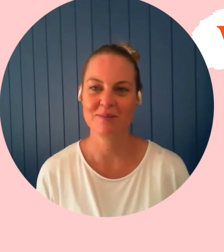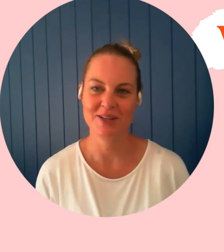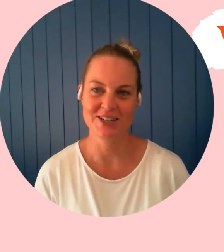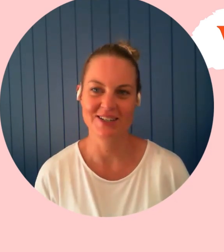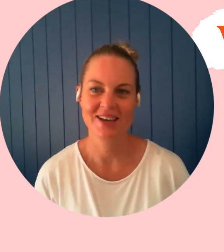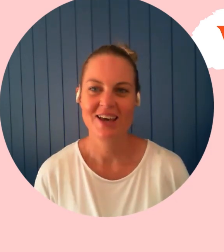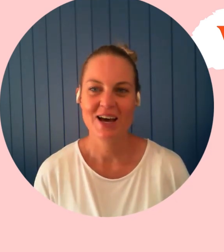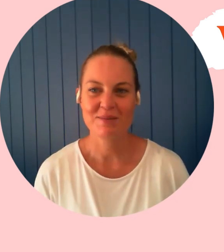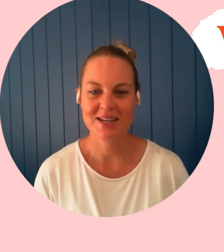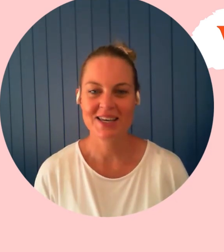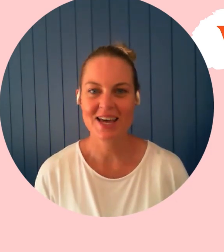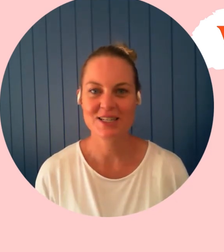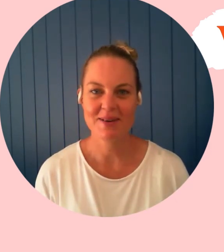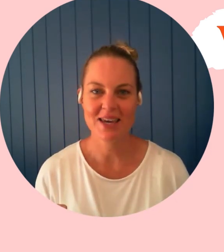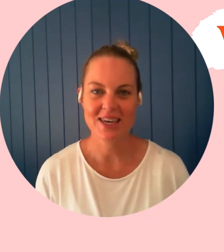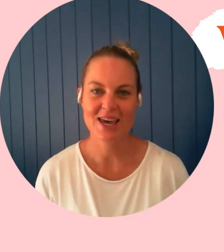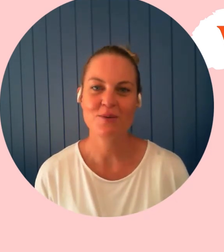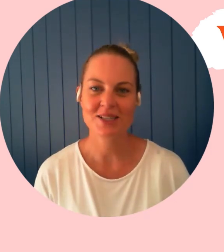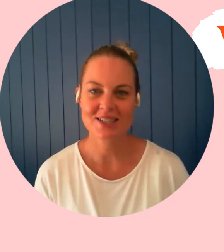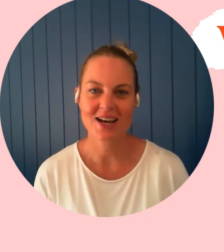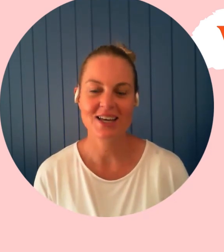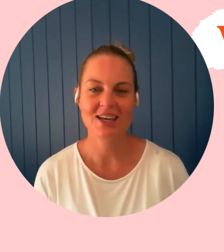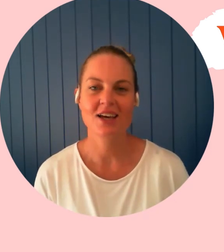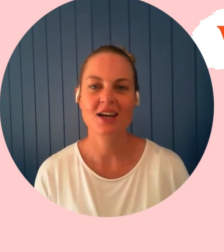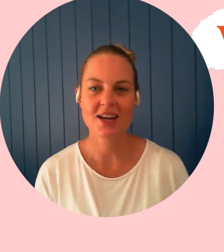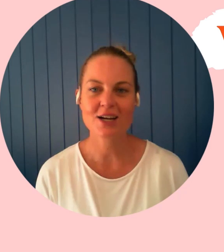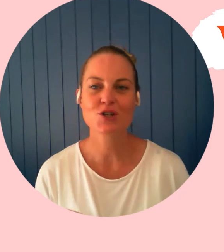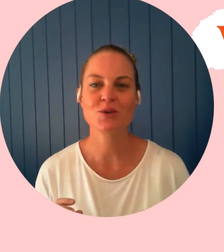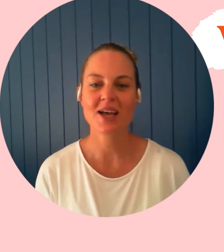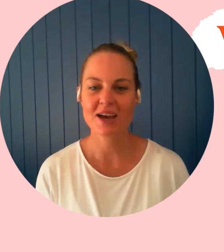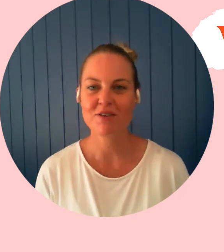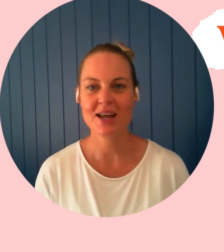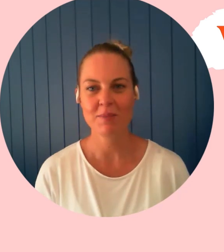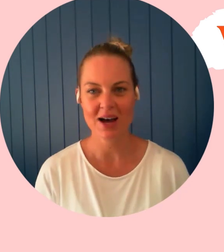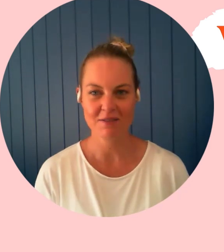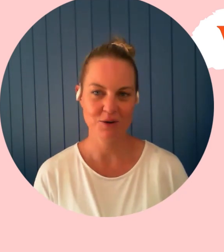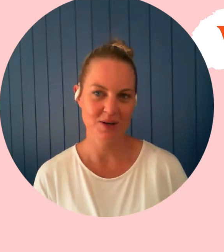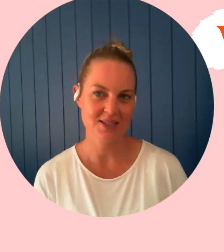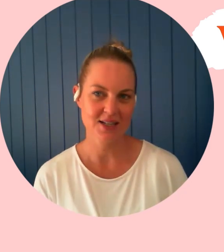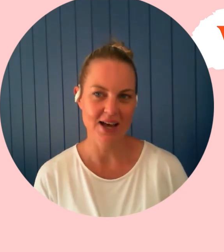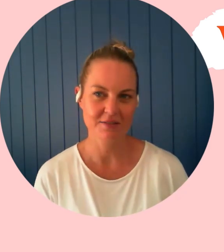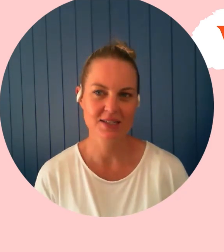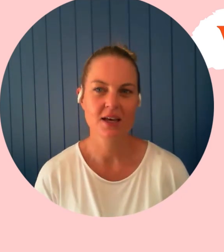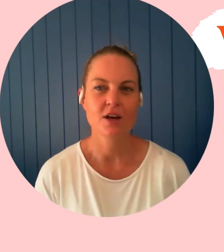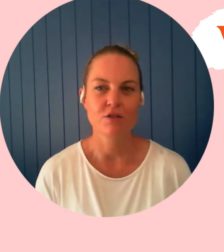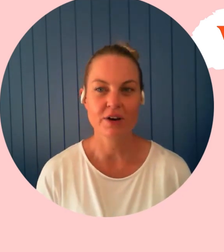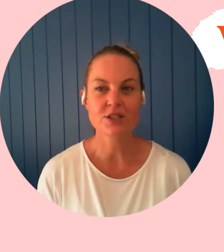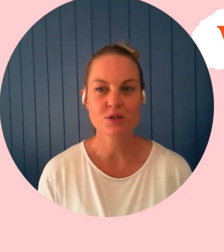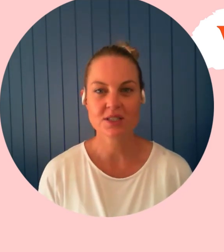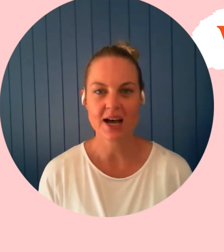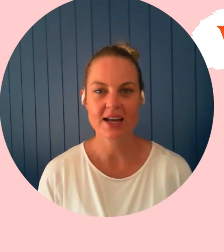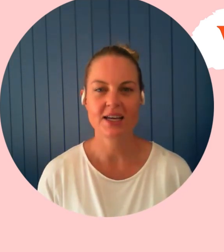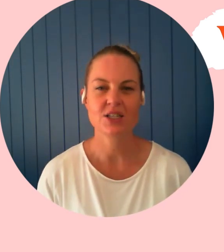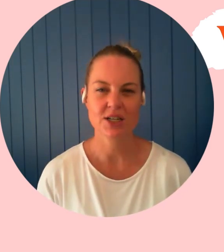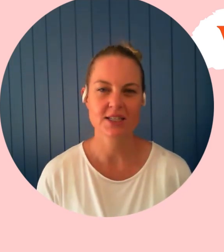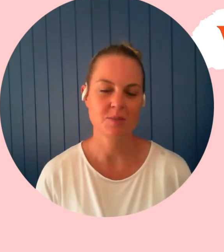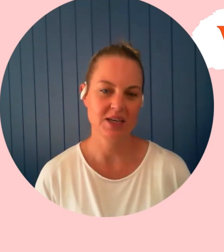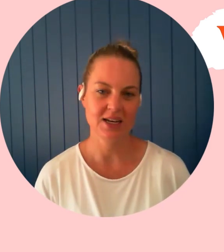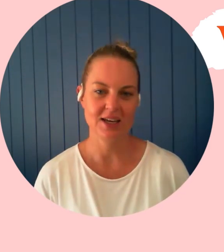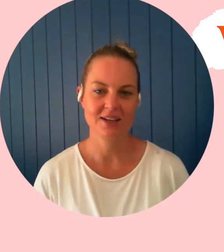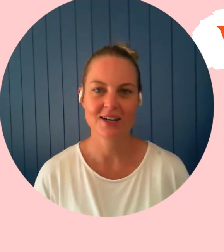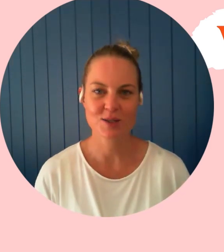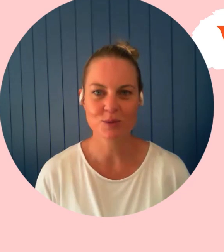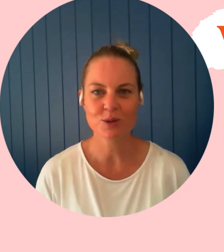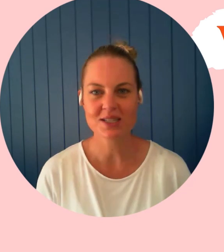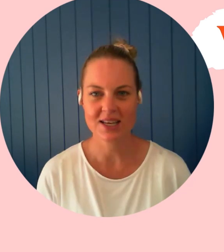bigger mission. I'm dedicated to making keyword signing a natural, everyday part of little ones' lives. Friends Who Sign is just the